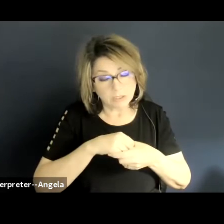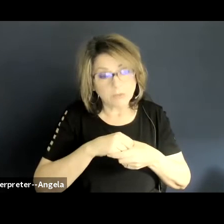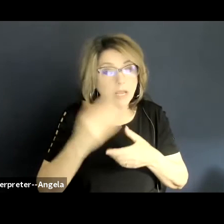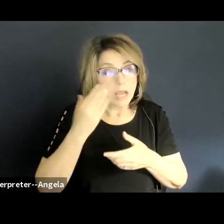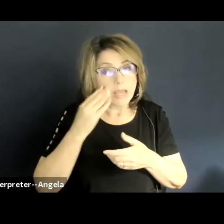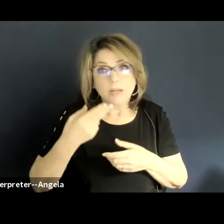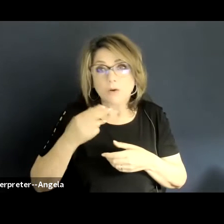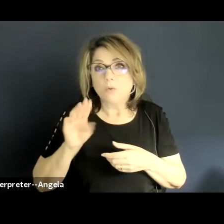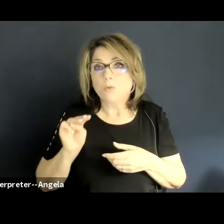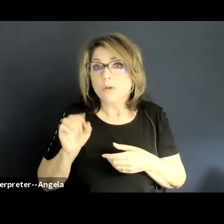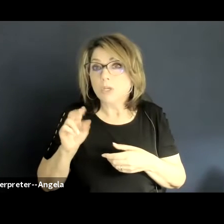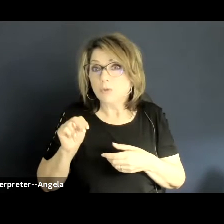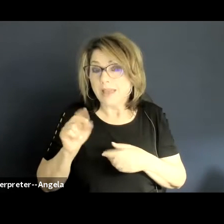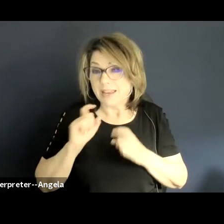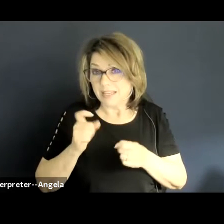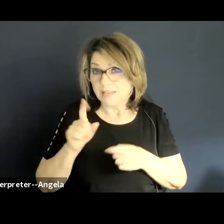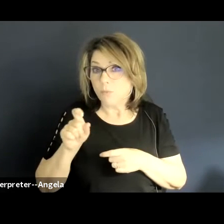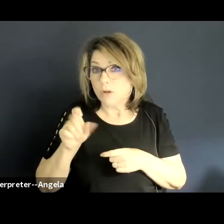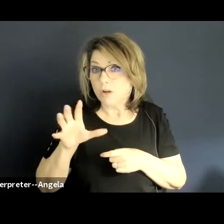Humana gives $150